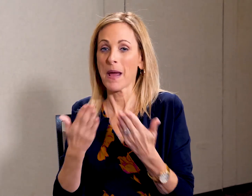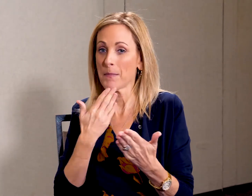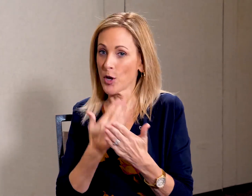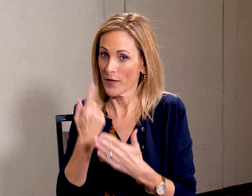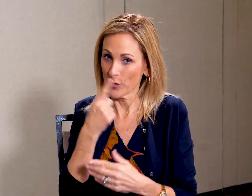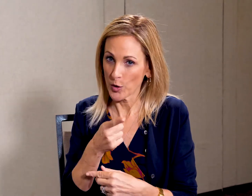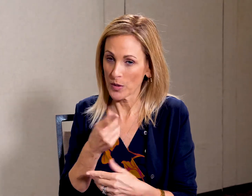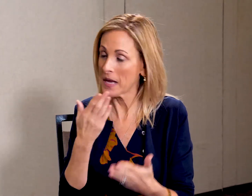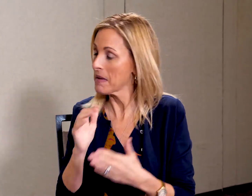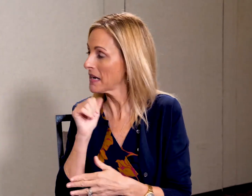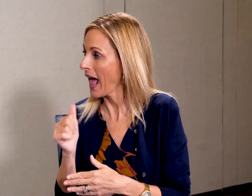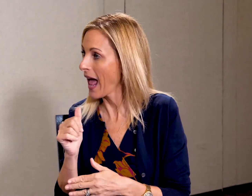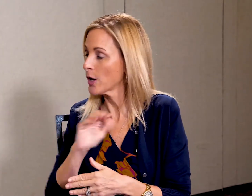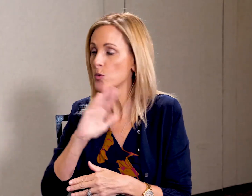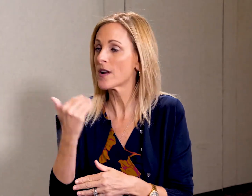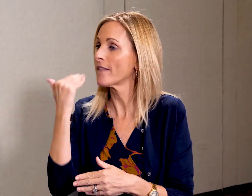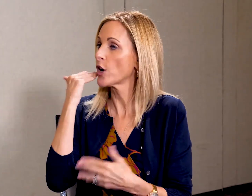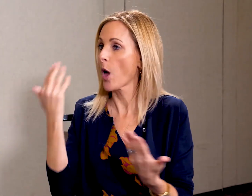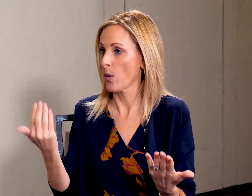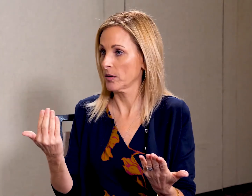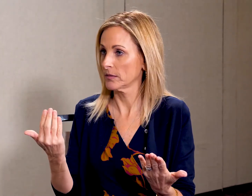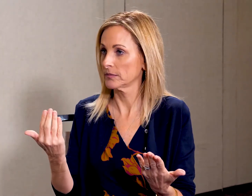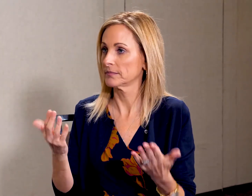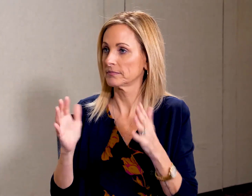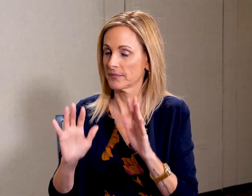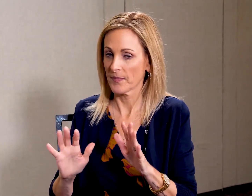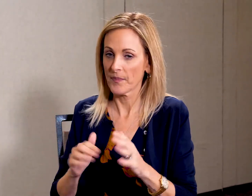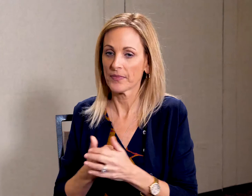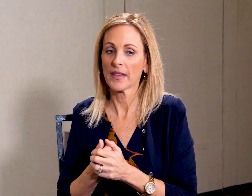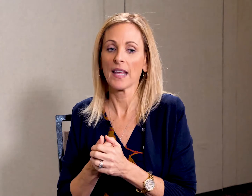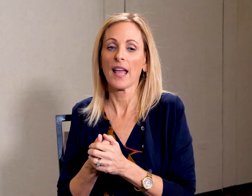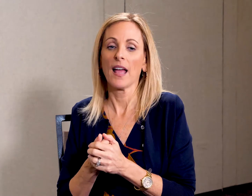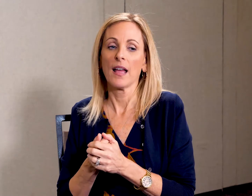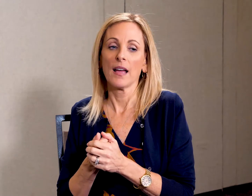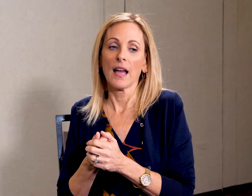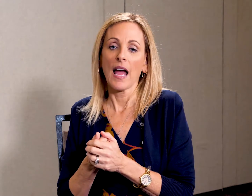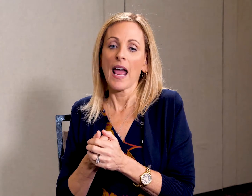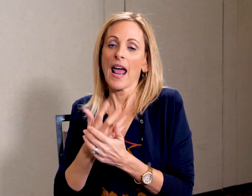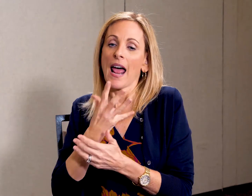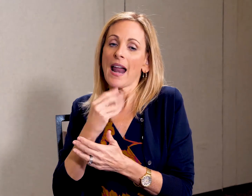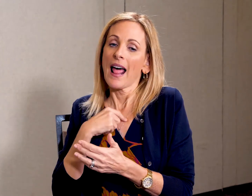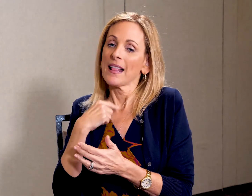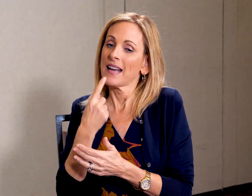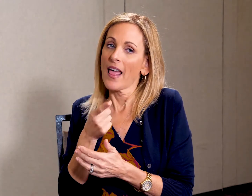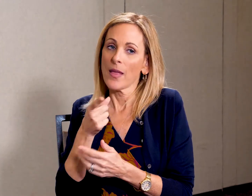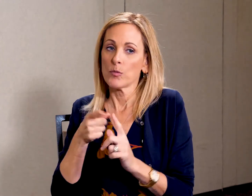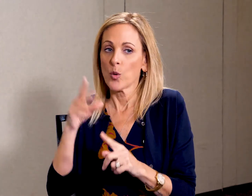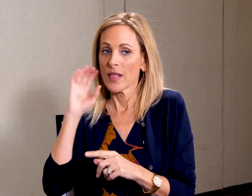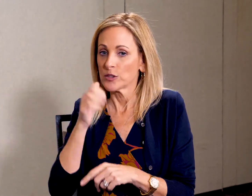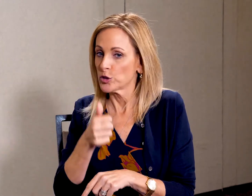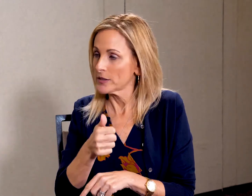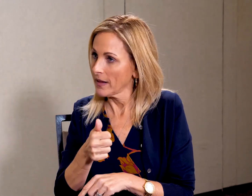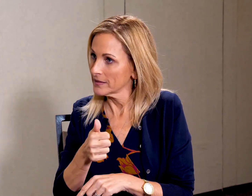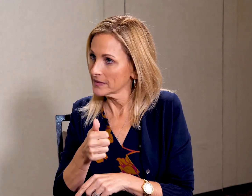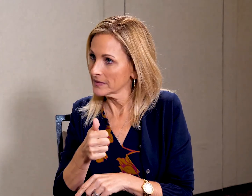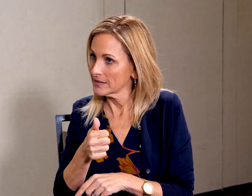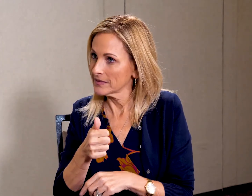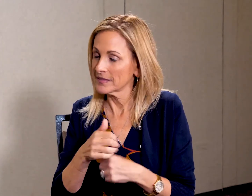But whatever choice you make, it's important to make that choice. And I tell them to listen to